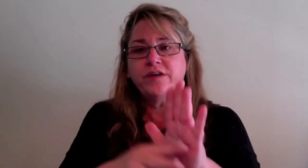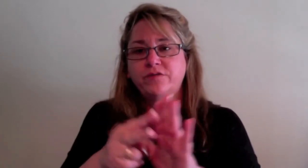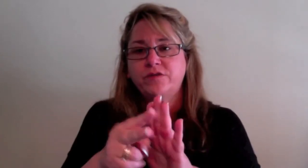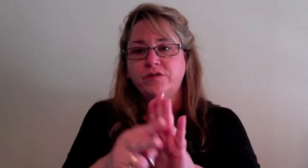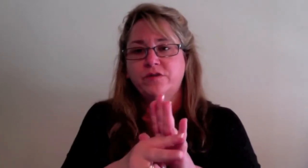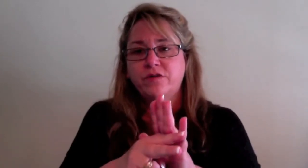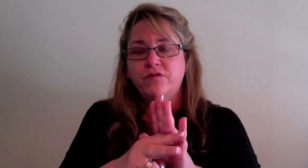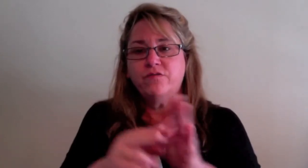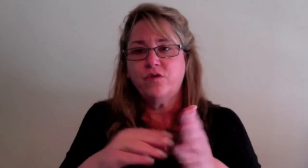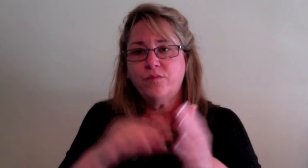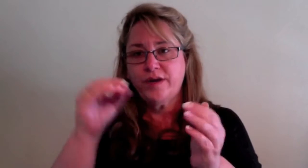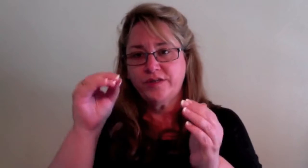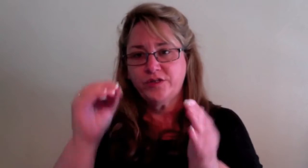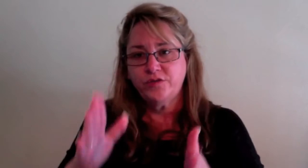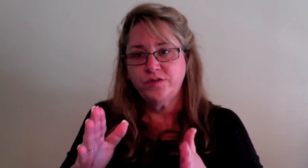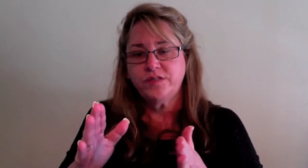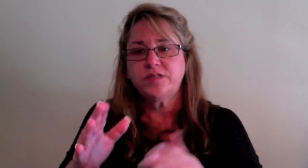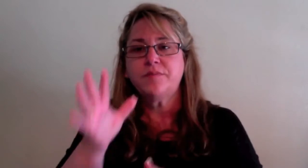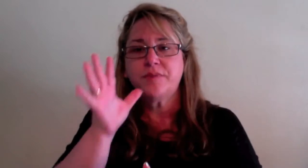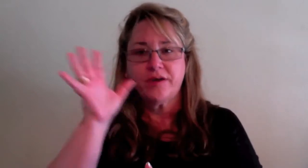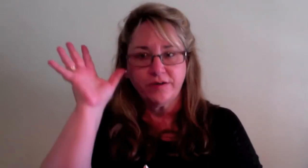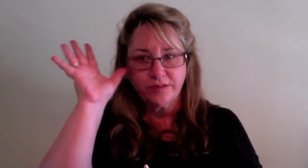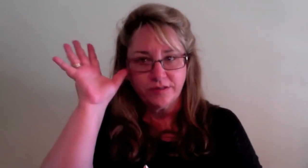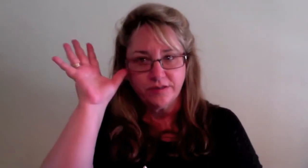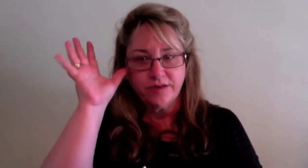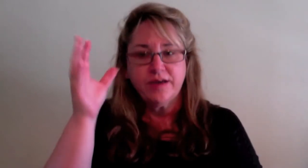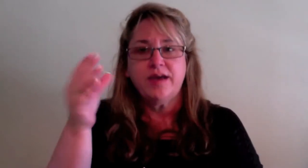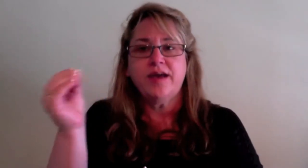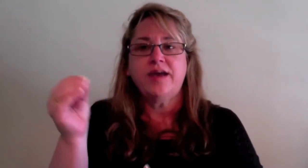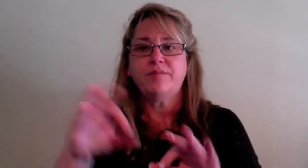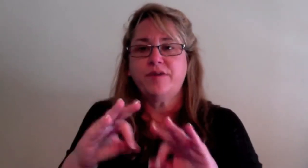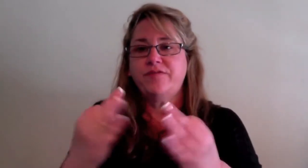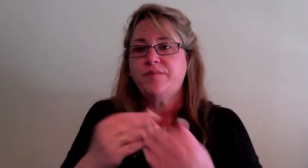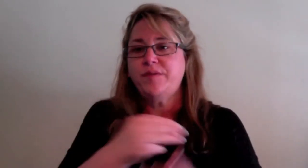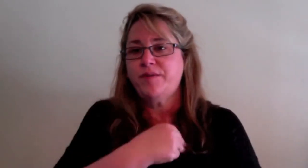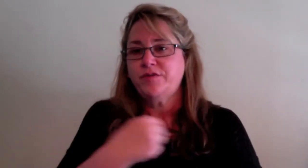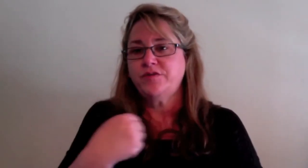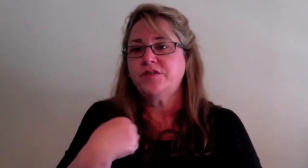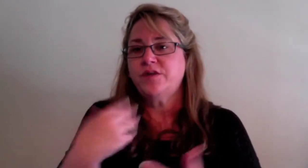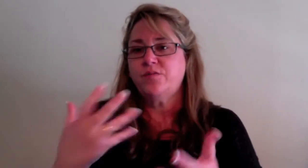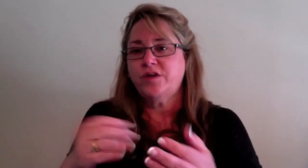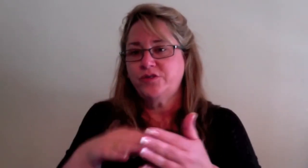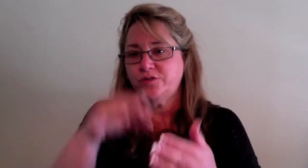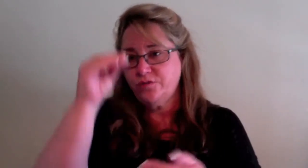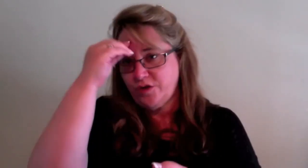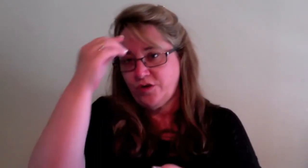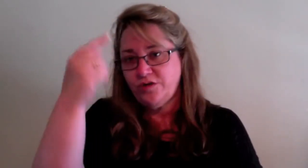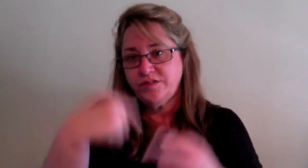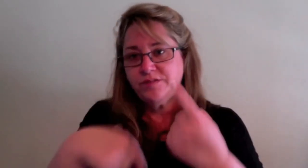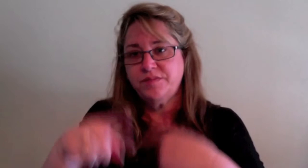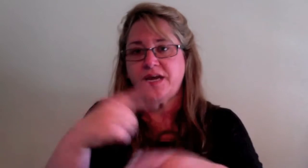videos for my students' parents and my family members that want to learn some sign.